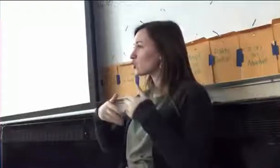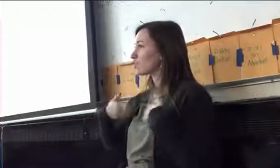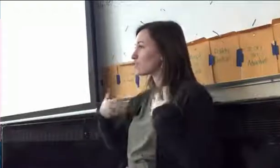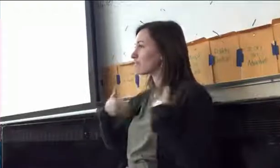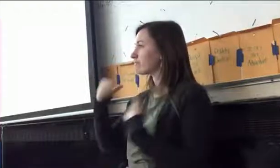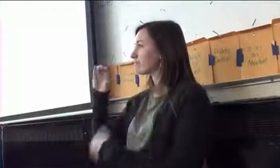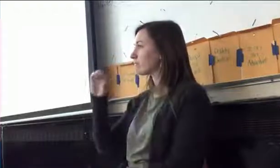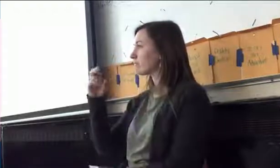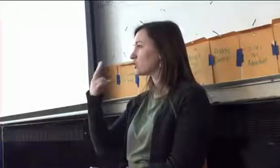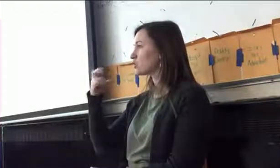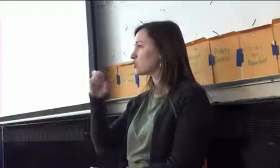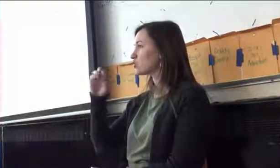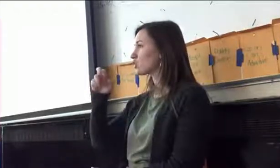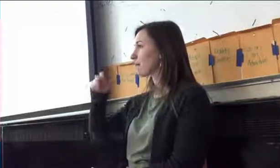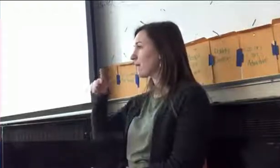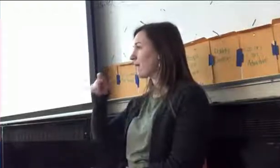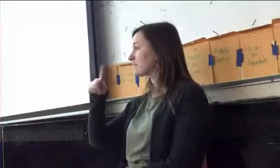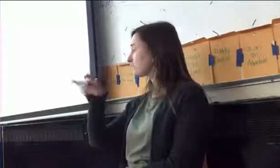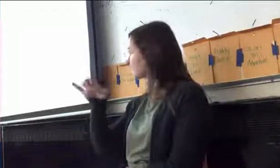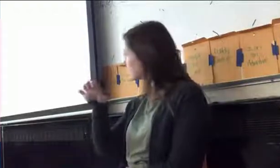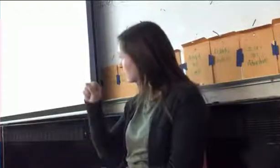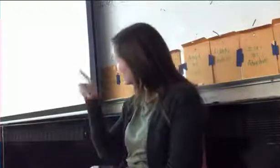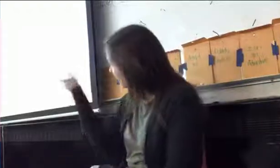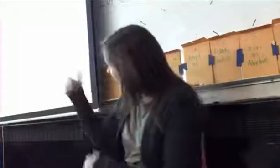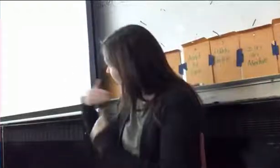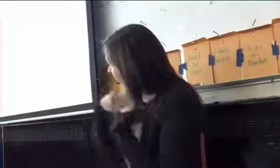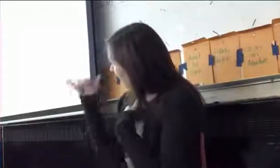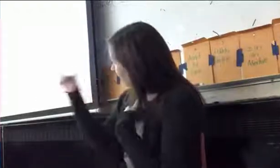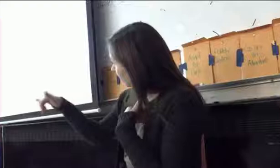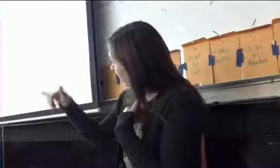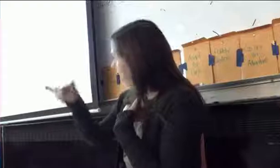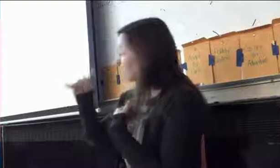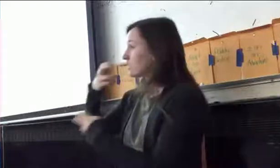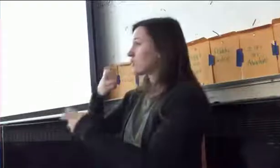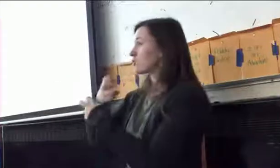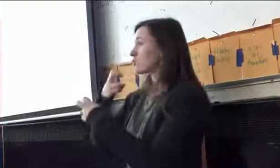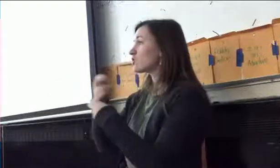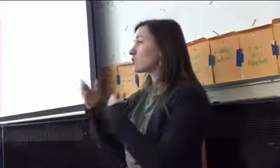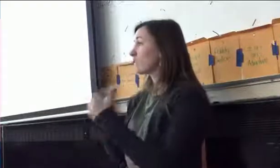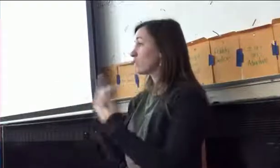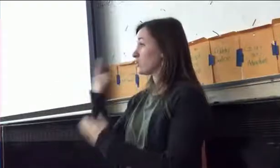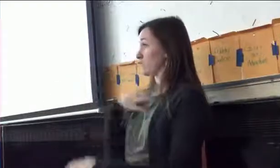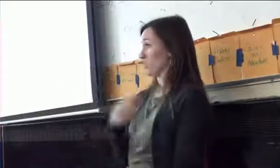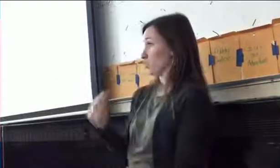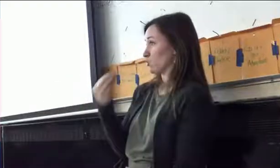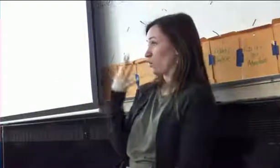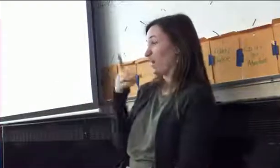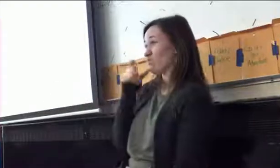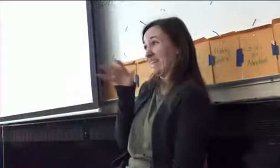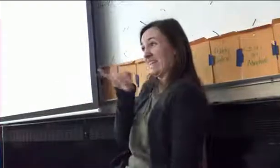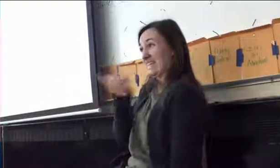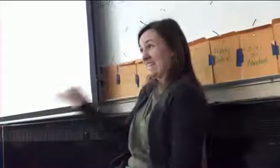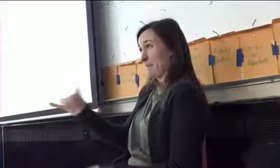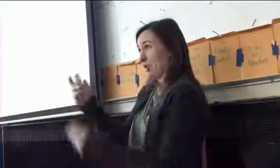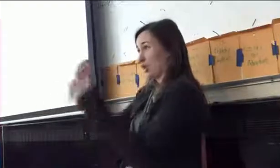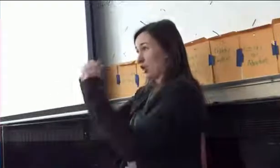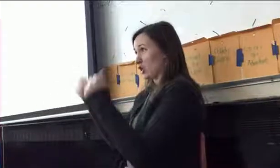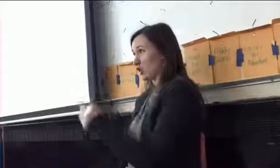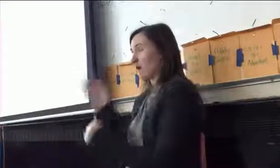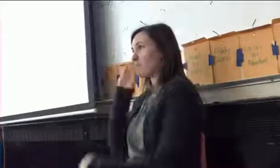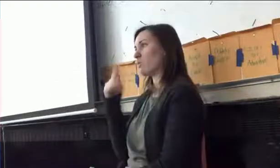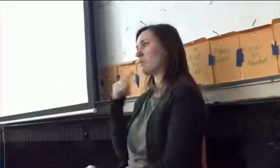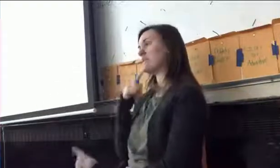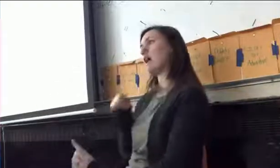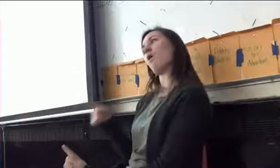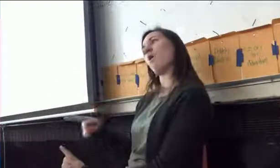and they have this skull. And even though somebody who's white does not have that much different of a skull, they say, well, that's similar to somebody